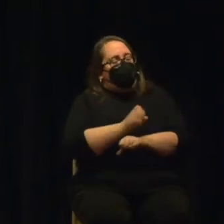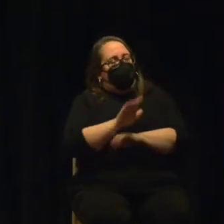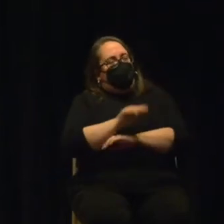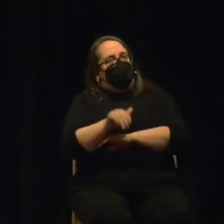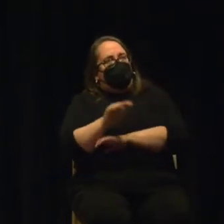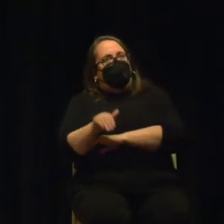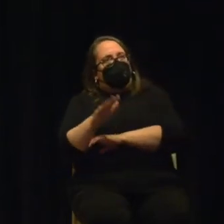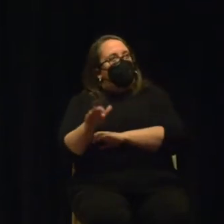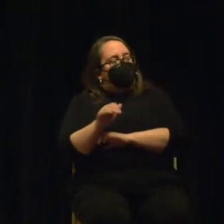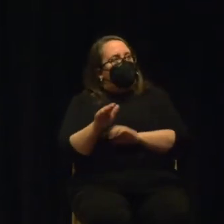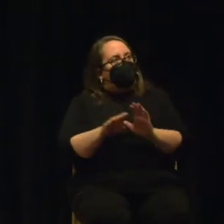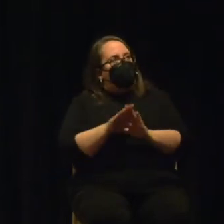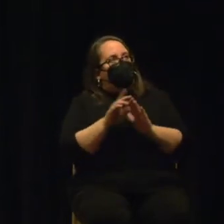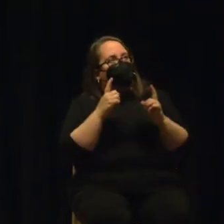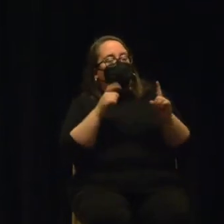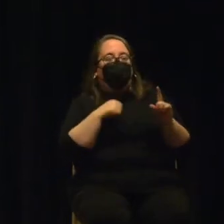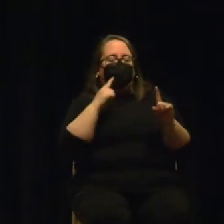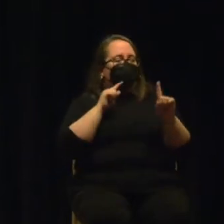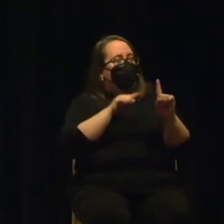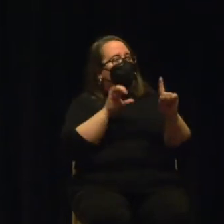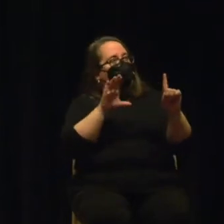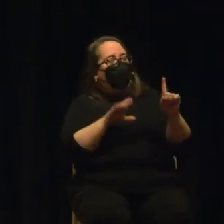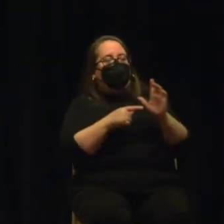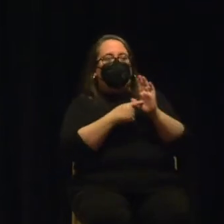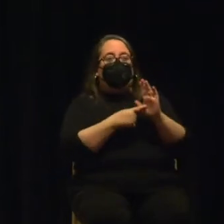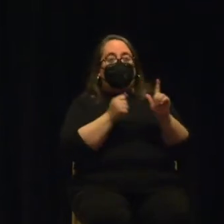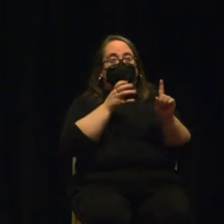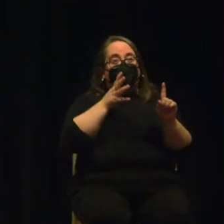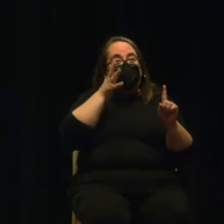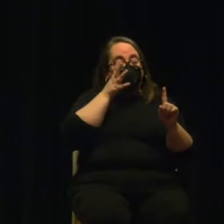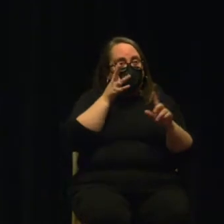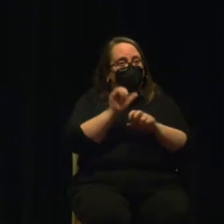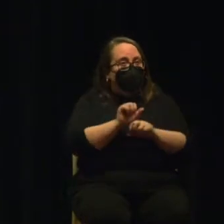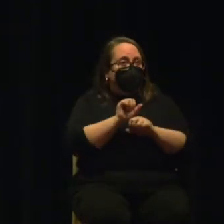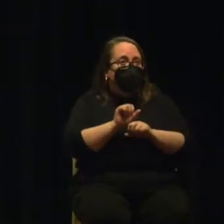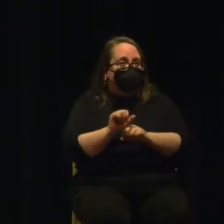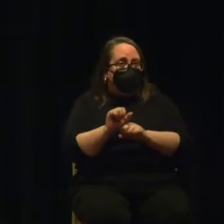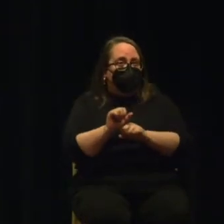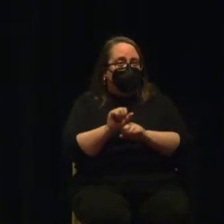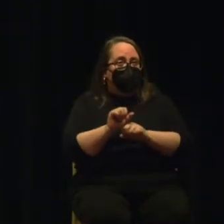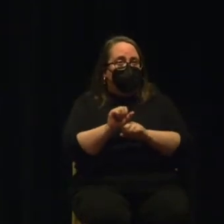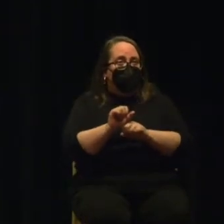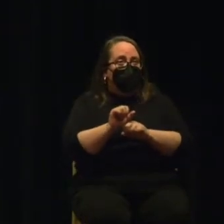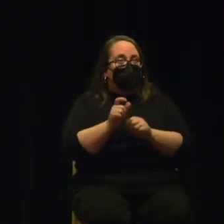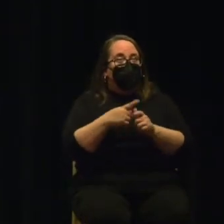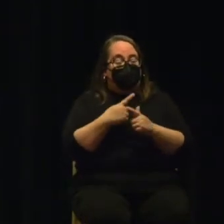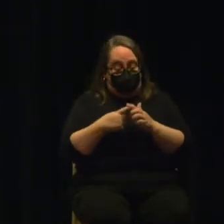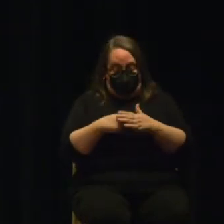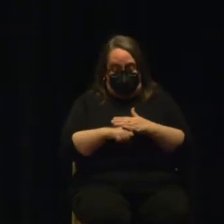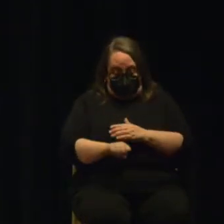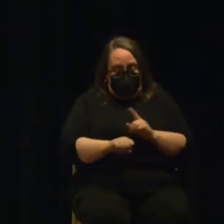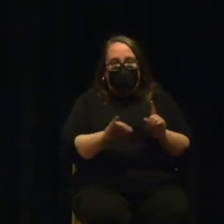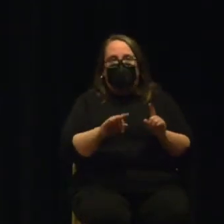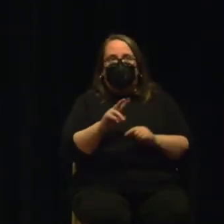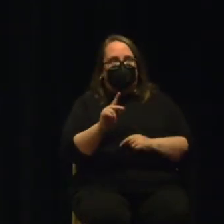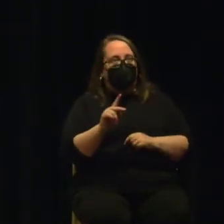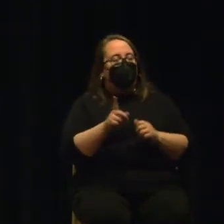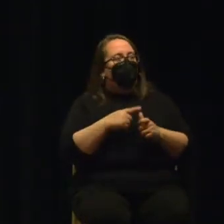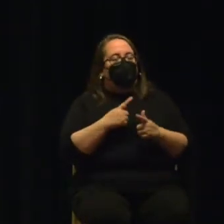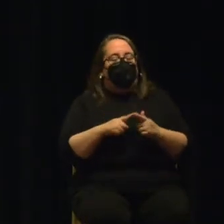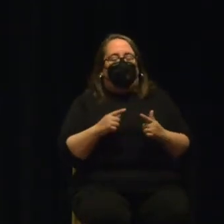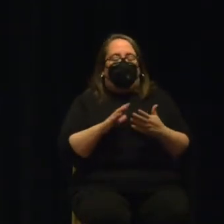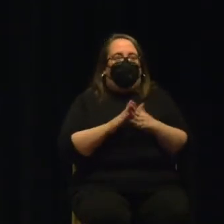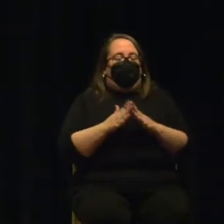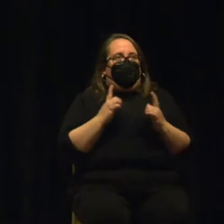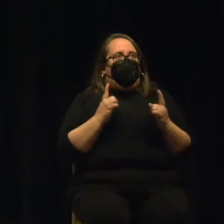it as the great example. So we have someone whose parents were enslaved, and he became the most famous, like you said, infamous person